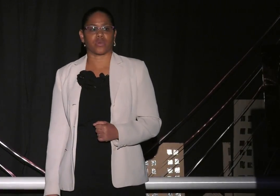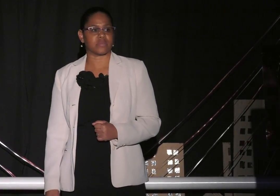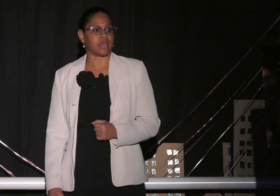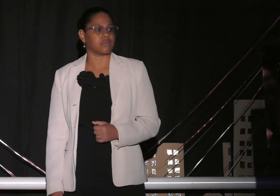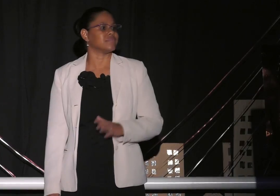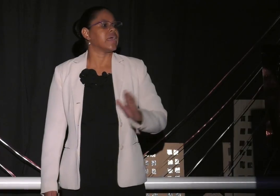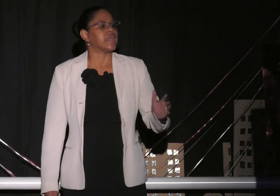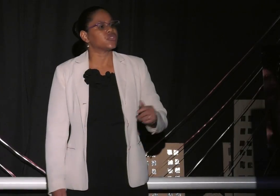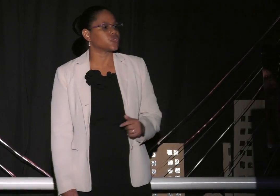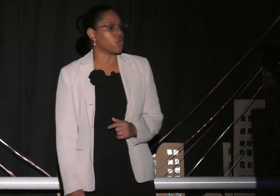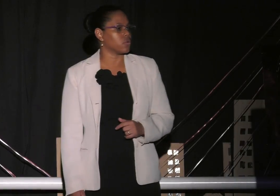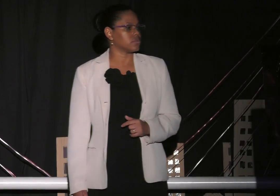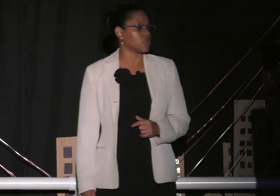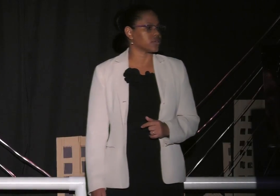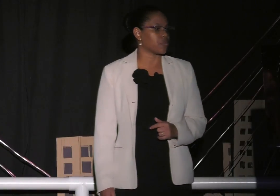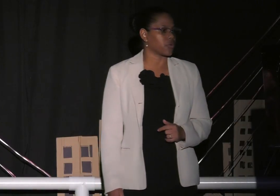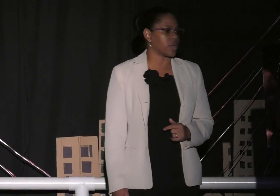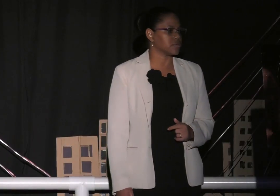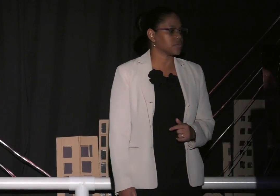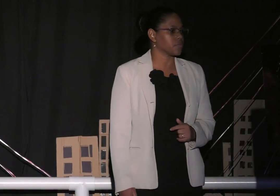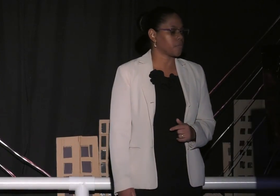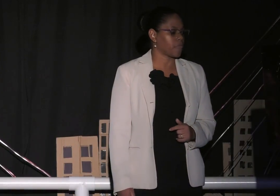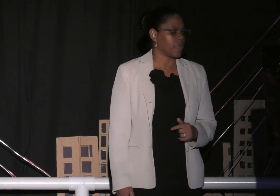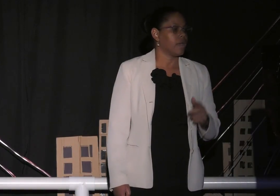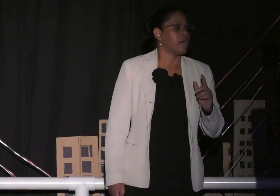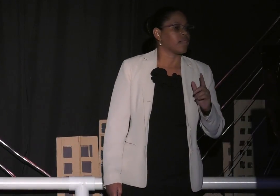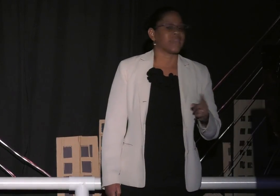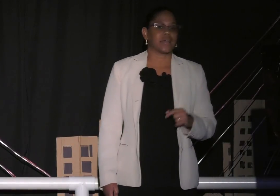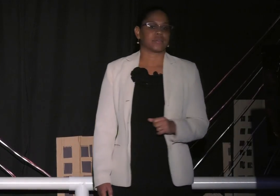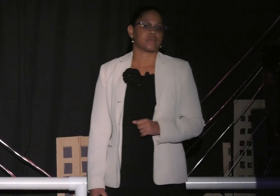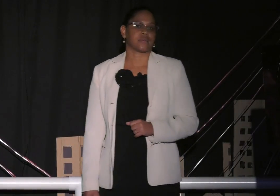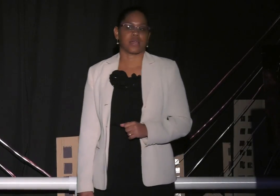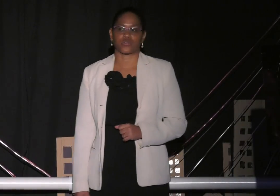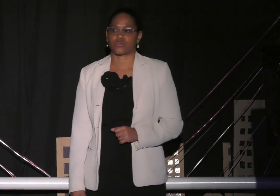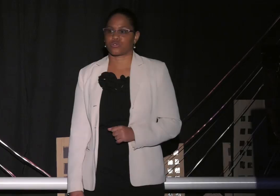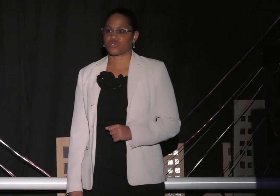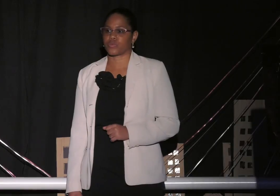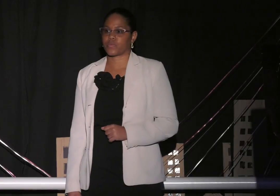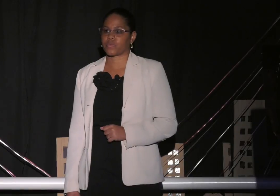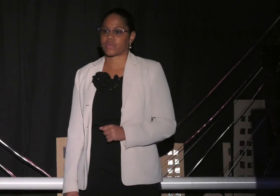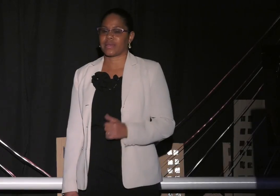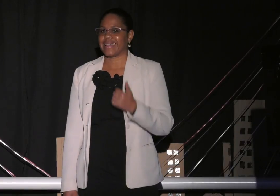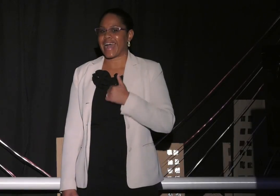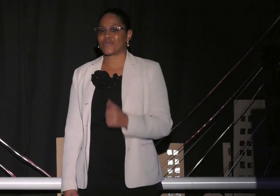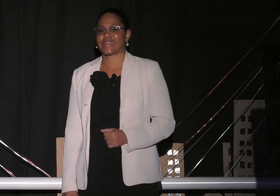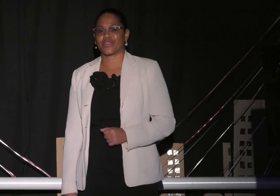what I'm saying. Let's just go our separate ways. That isn't true. I was that young